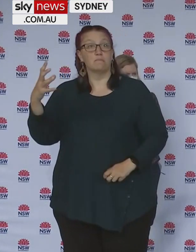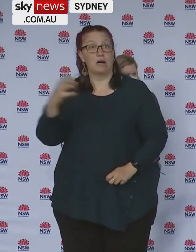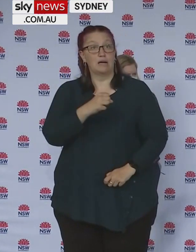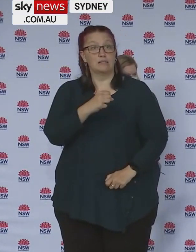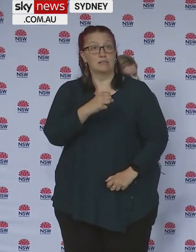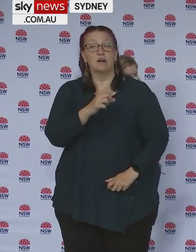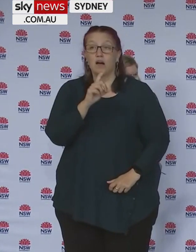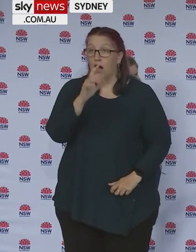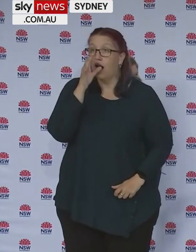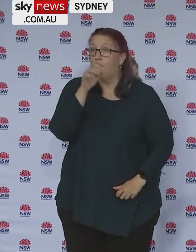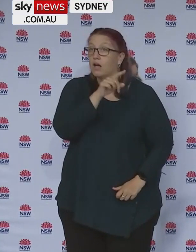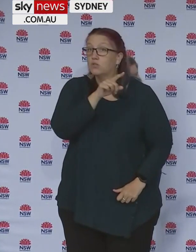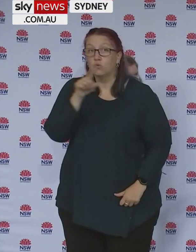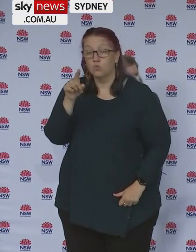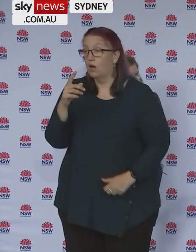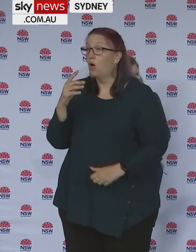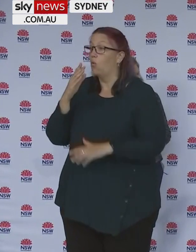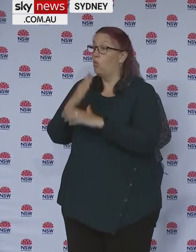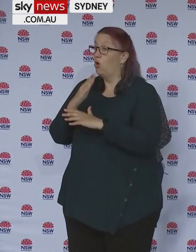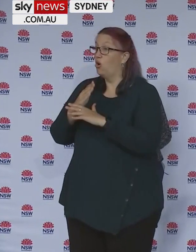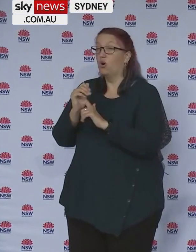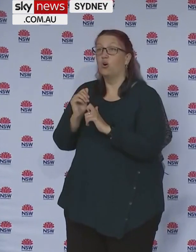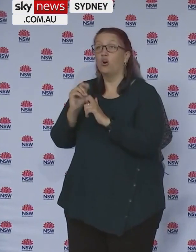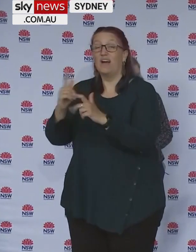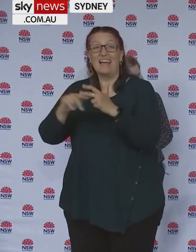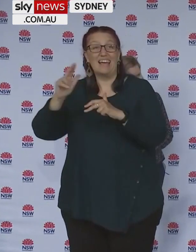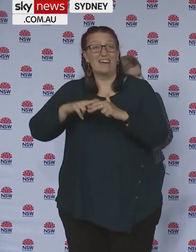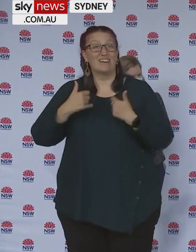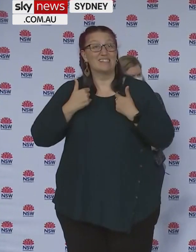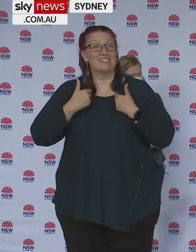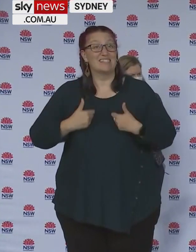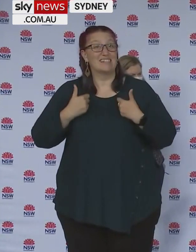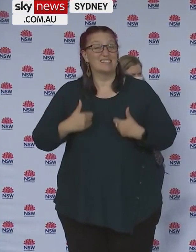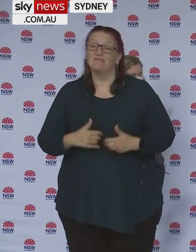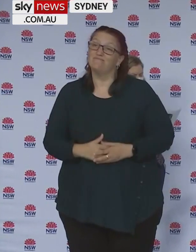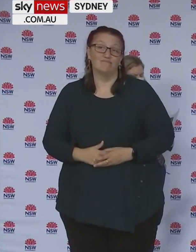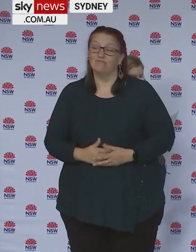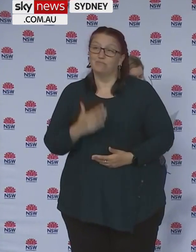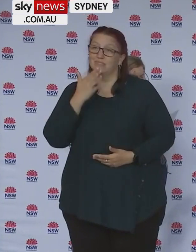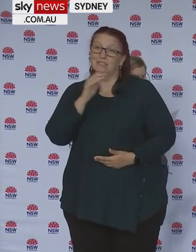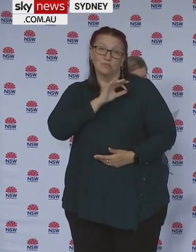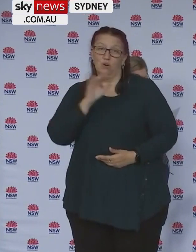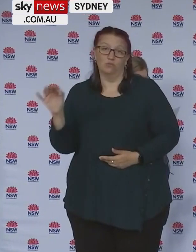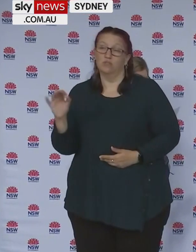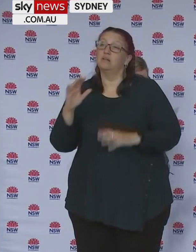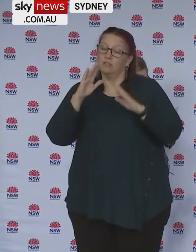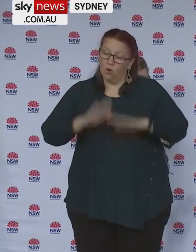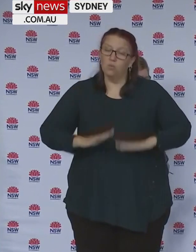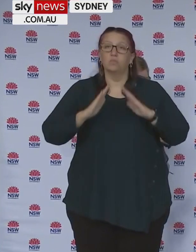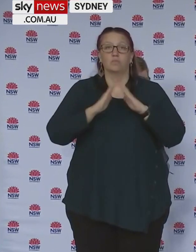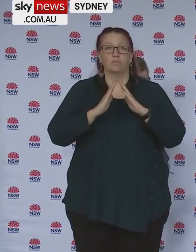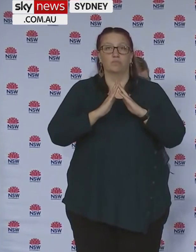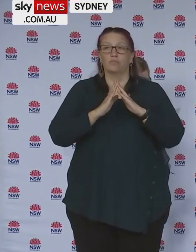symptoms. Yesterday to 8 p.m, New South Wales had 24 cases of local community transmission. Half of those